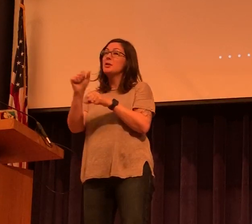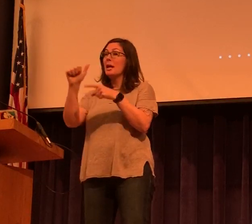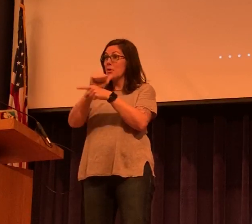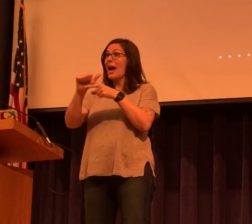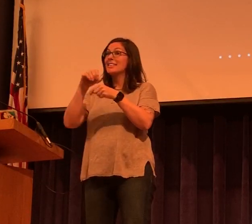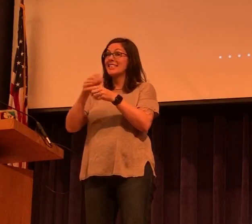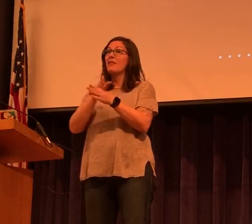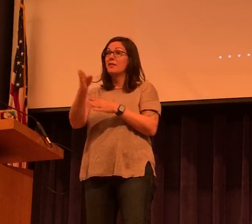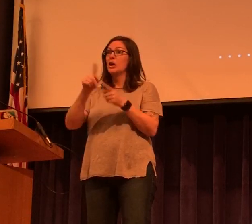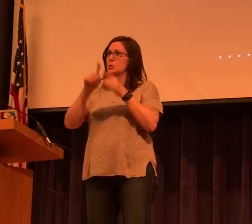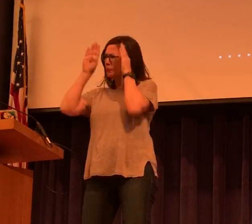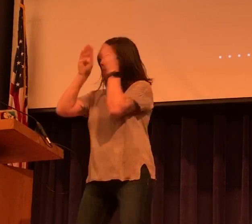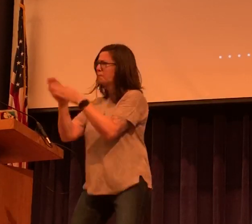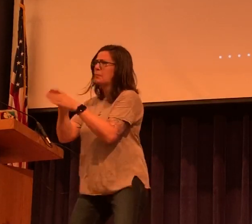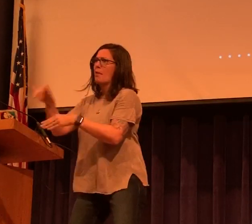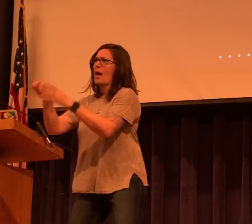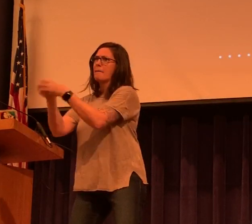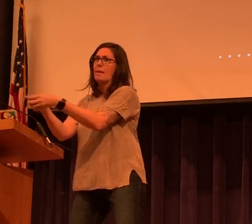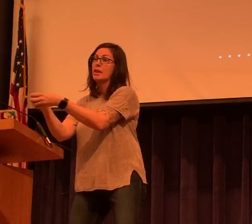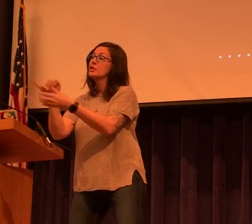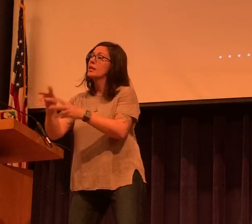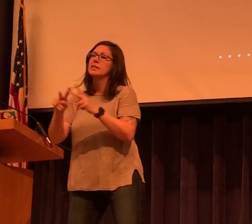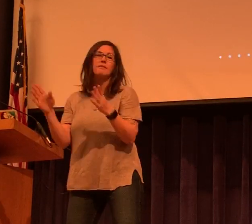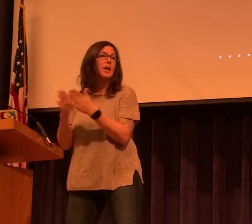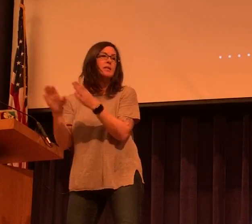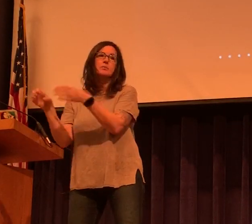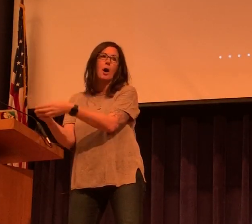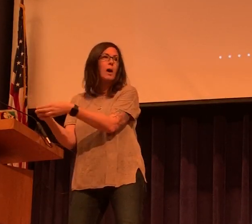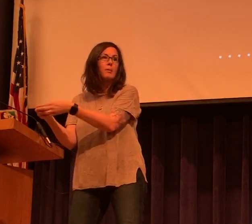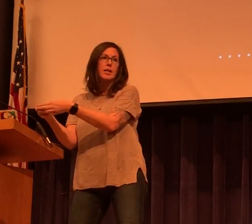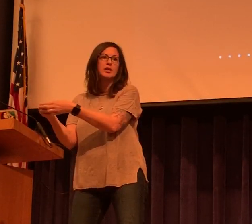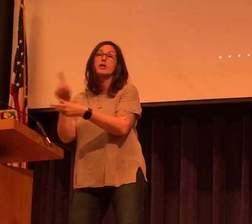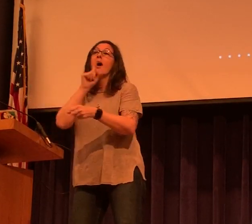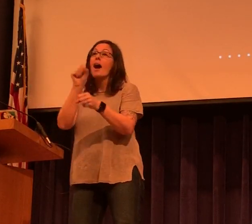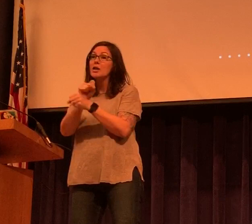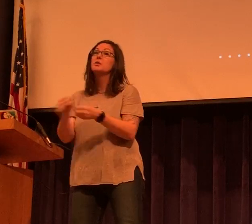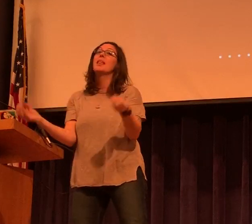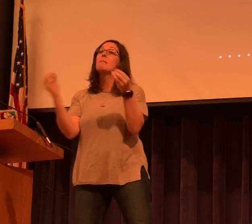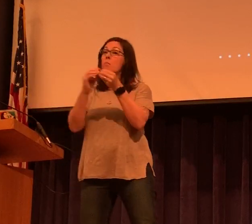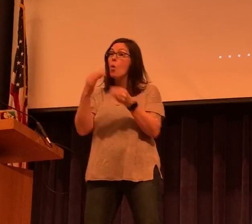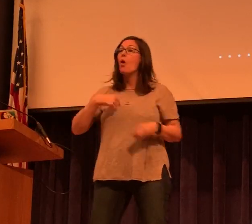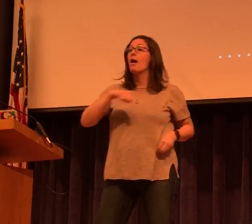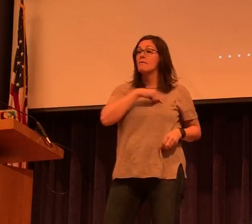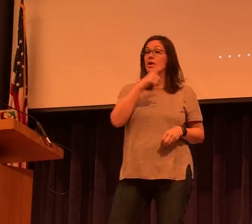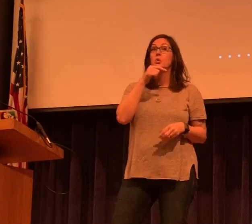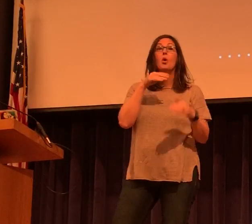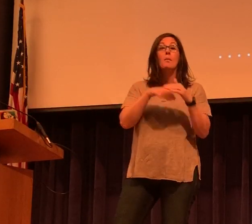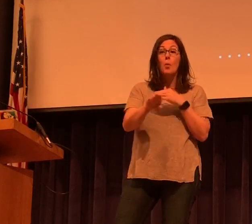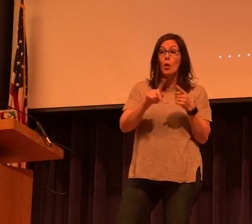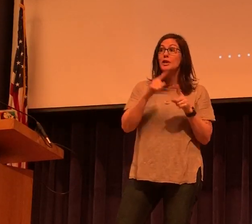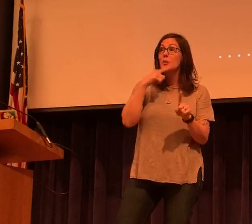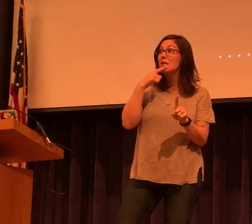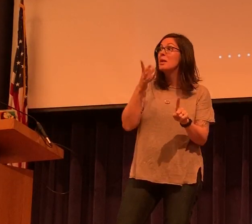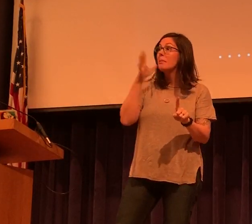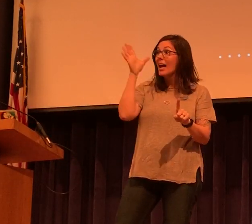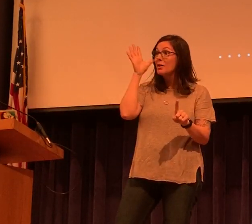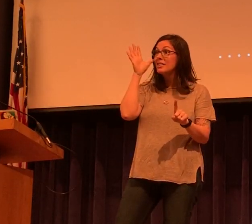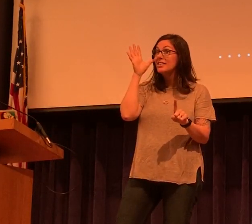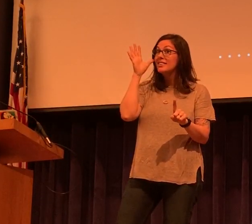actually constitutes a very small percentage of the signing community. There are some linguists that only focus on this population, which